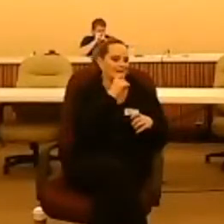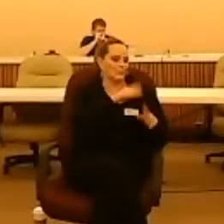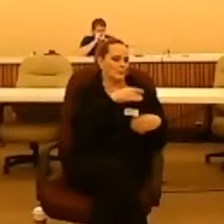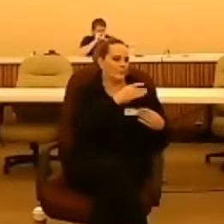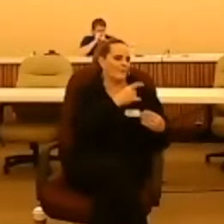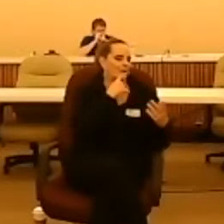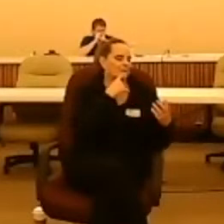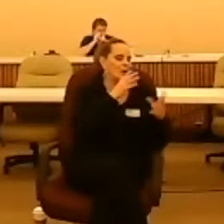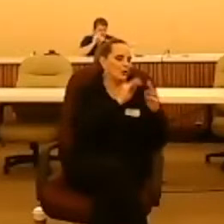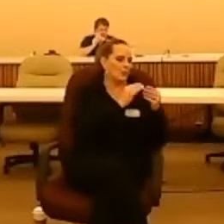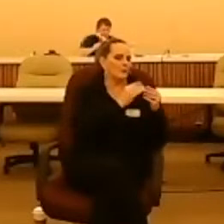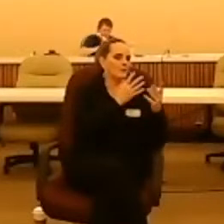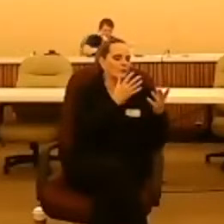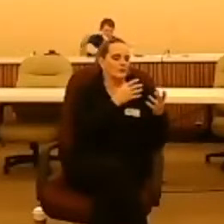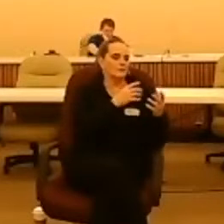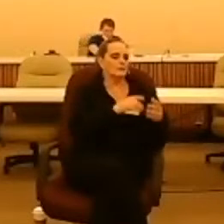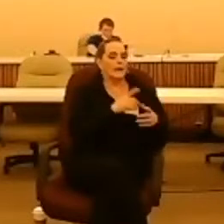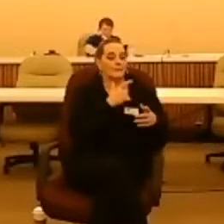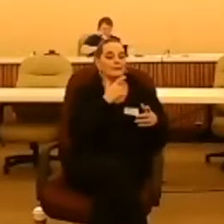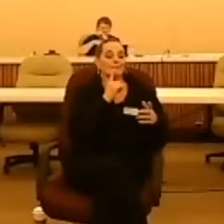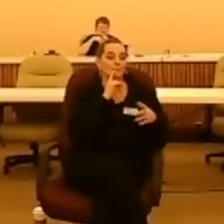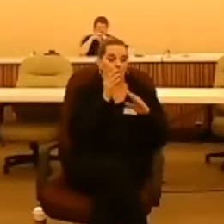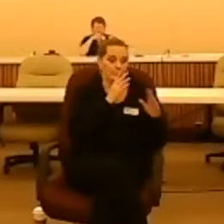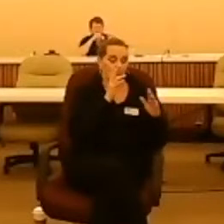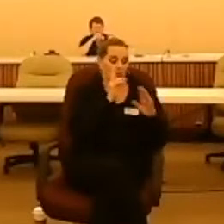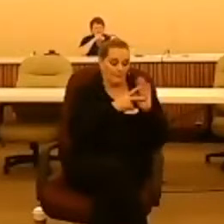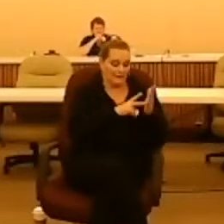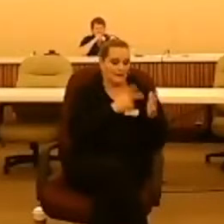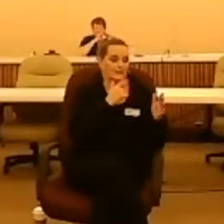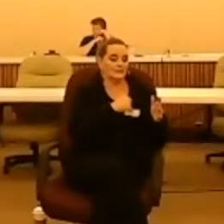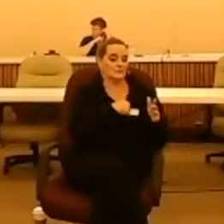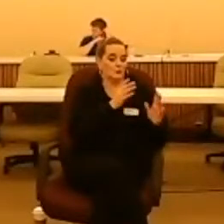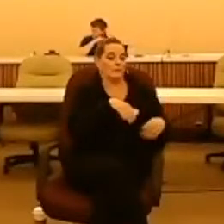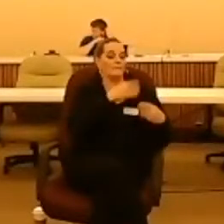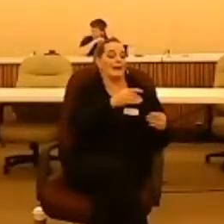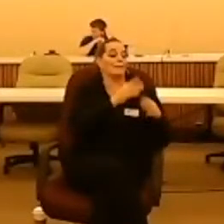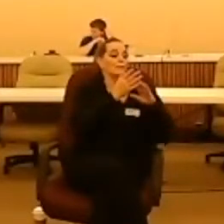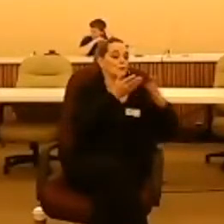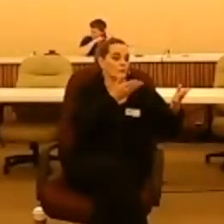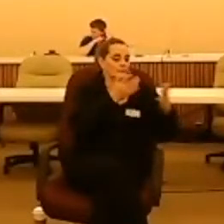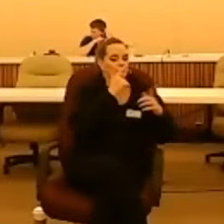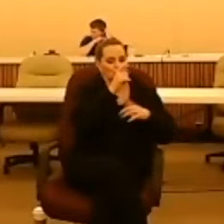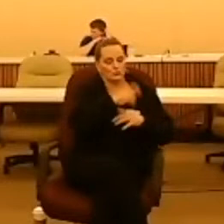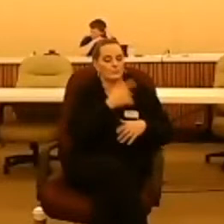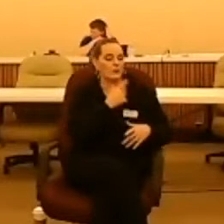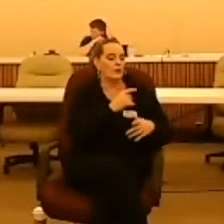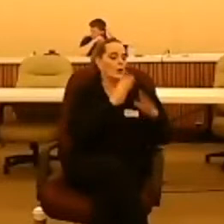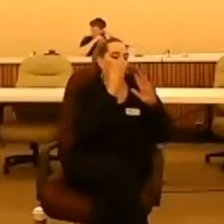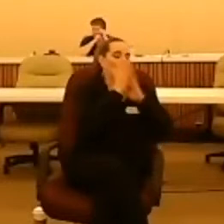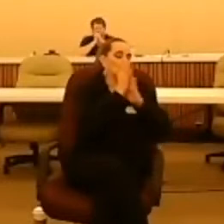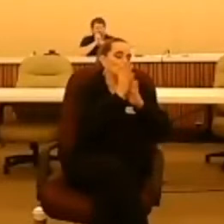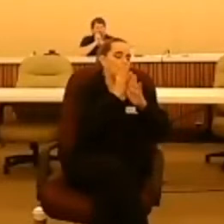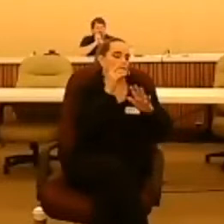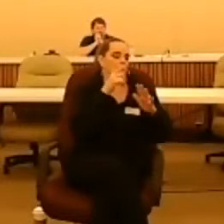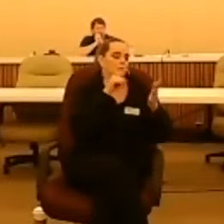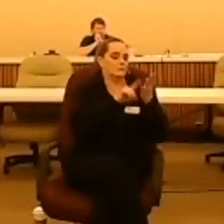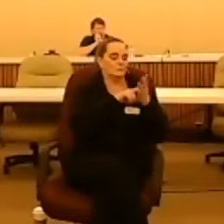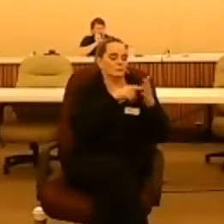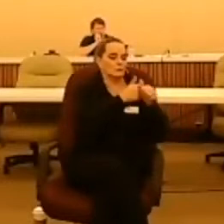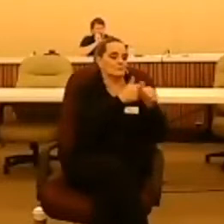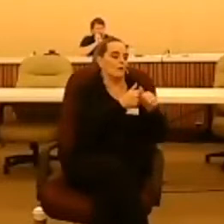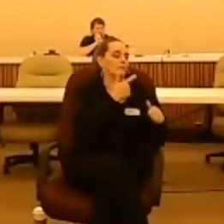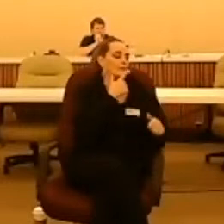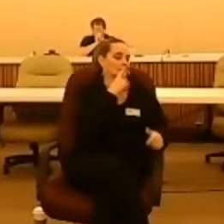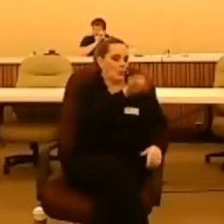But, the intent, like I said, is to provide that service, but that the traffic study stands alone with the traffic